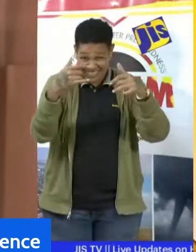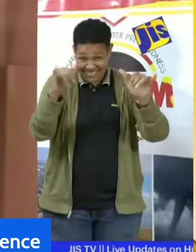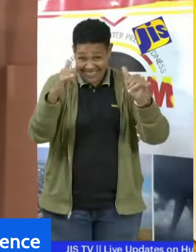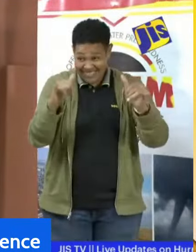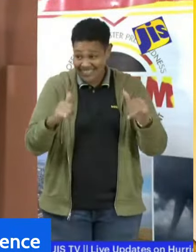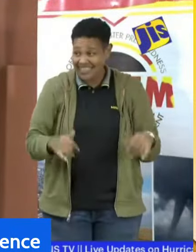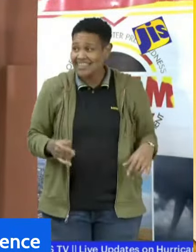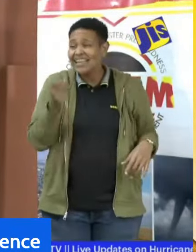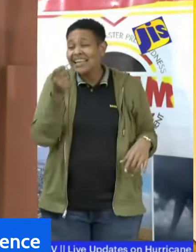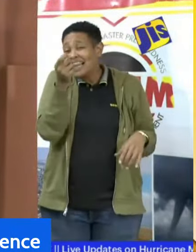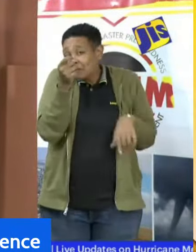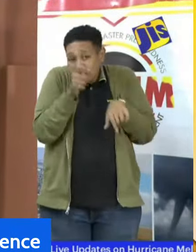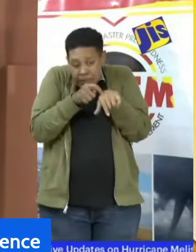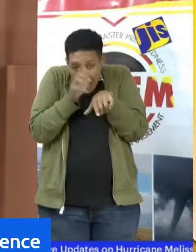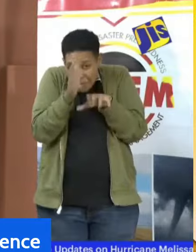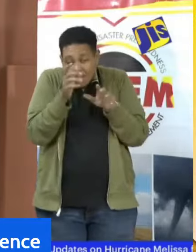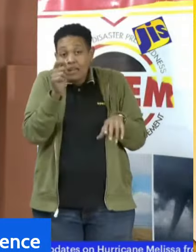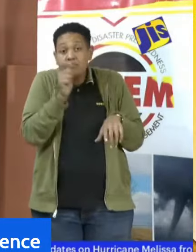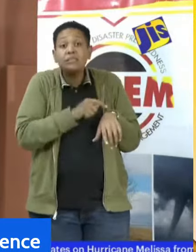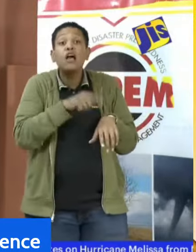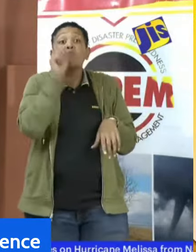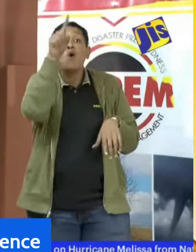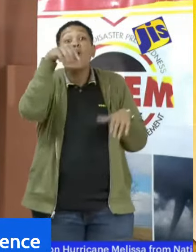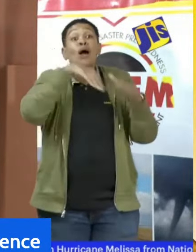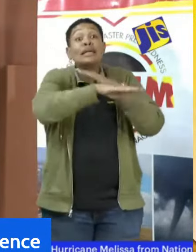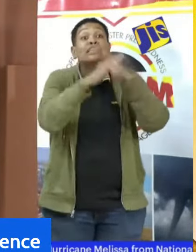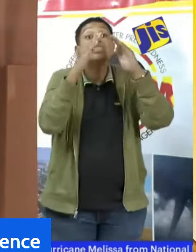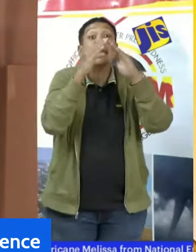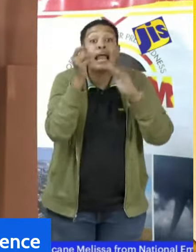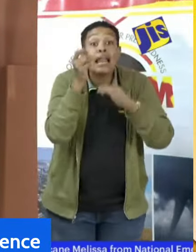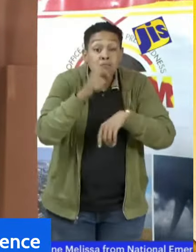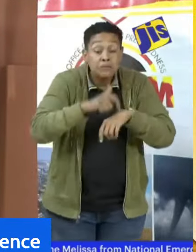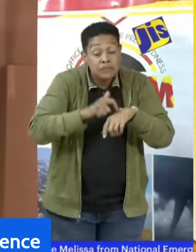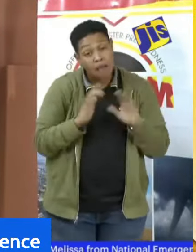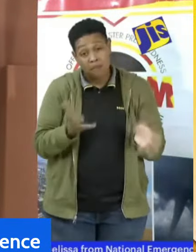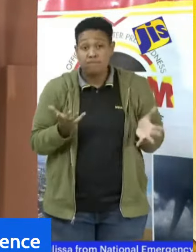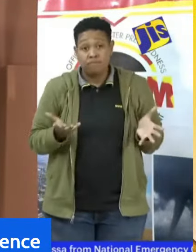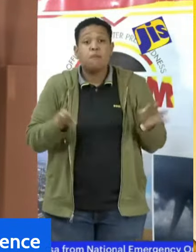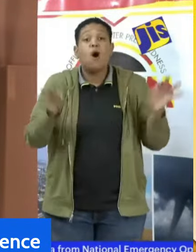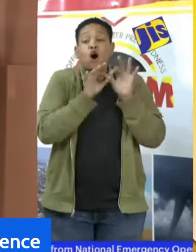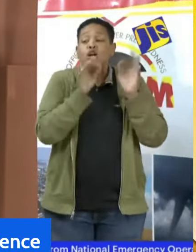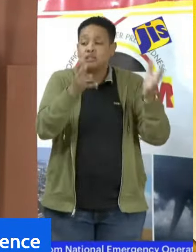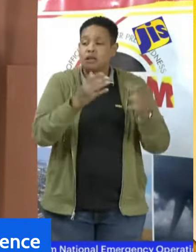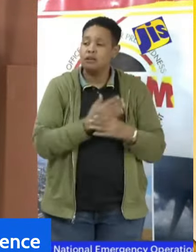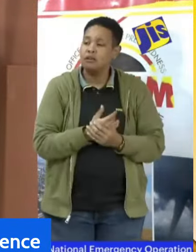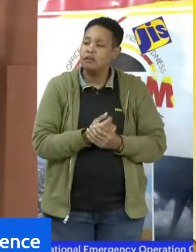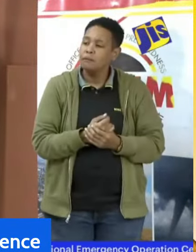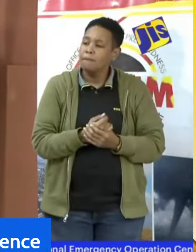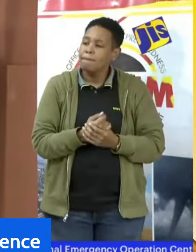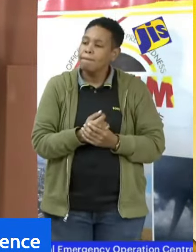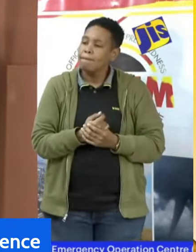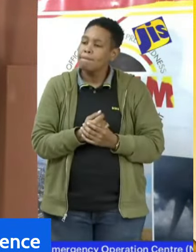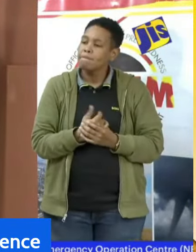have a little window to go into the shelters because it is important.